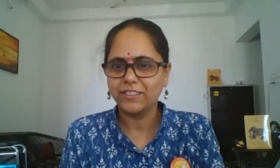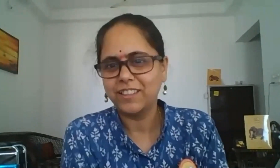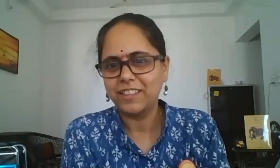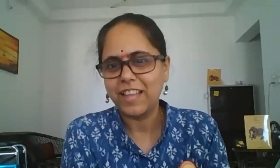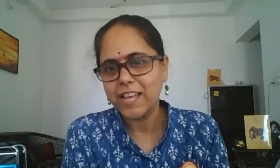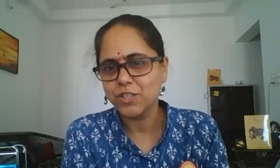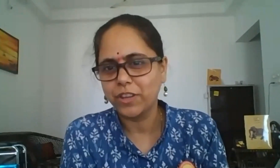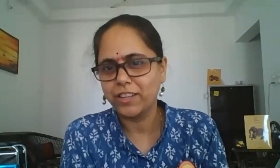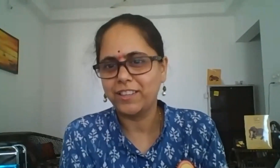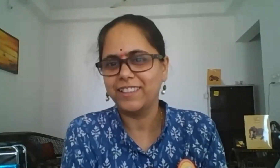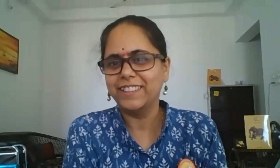Thanks, Venki.